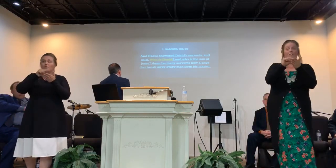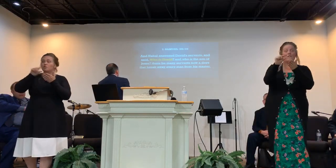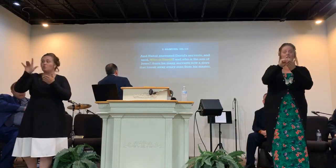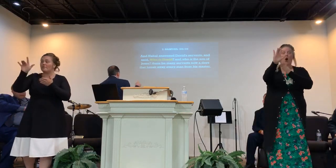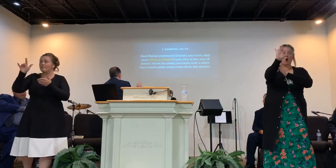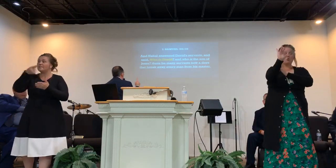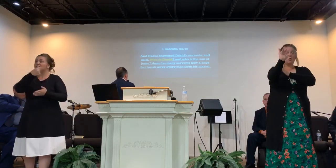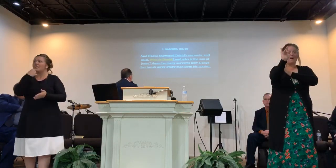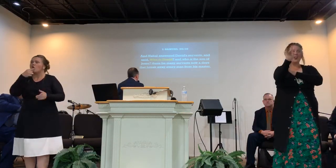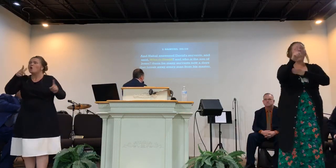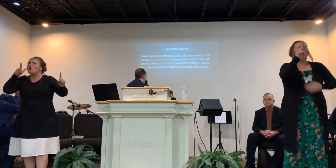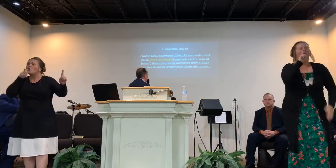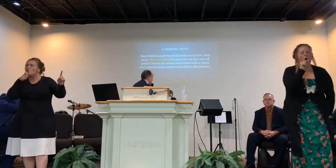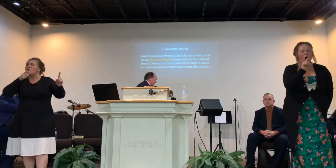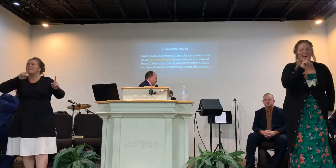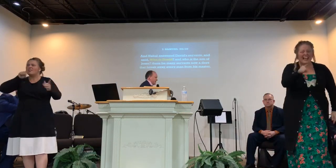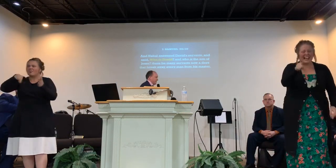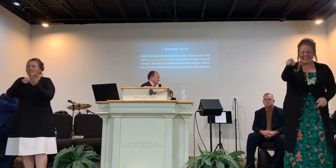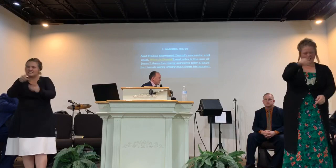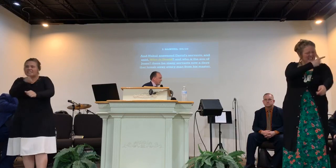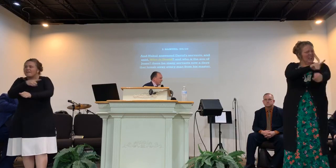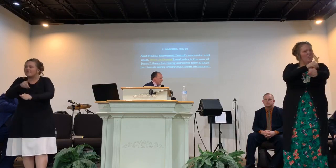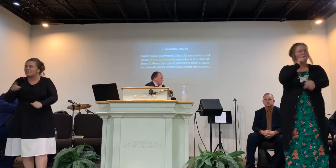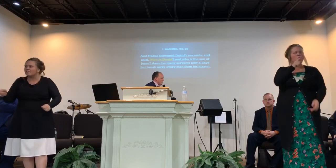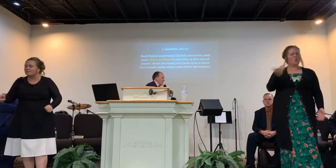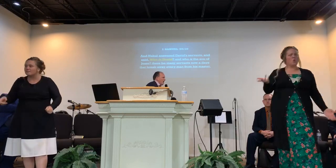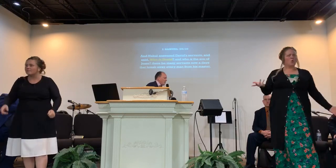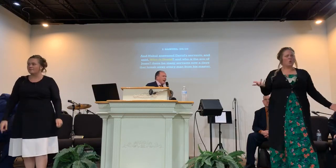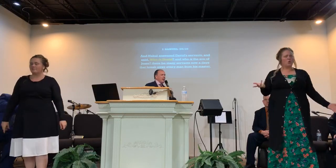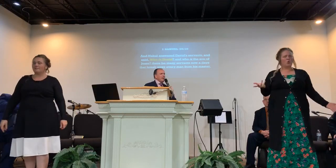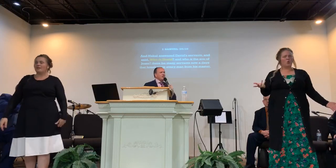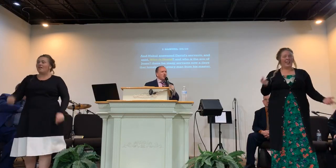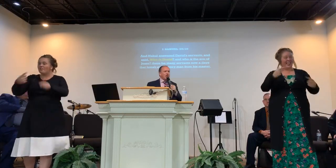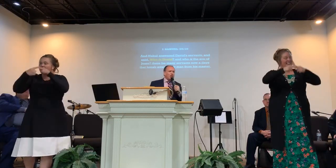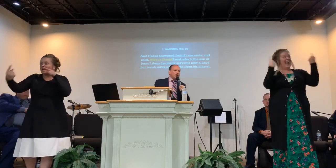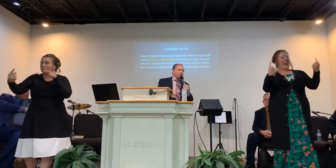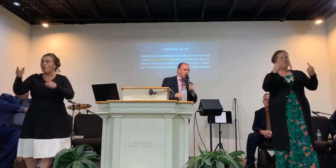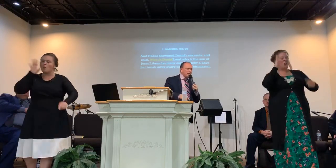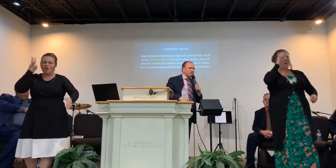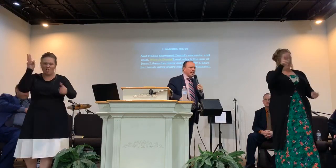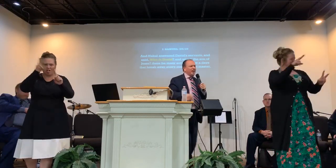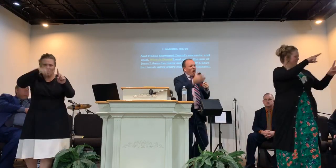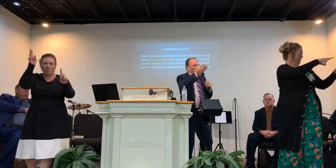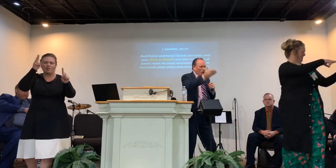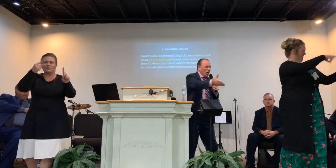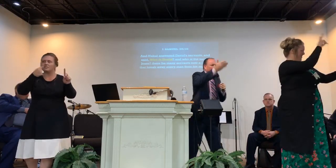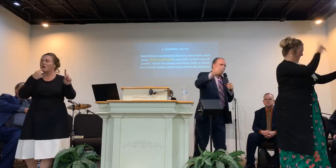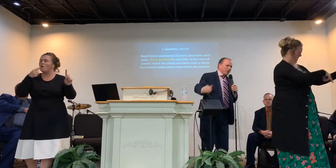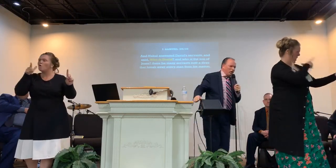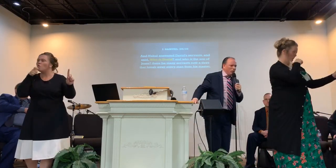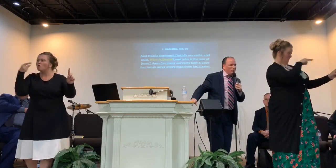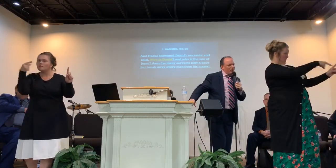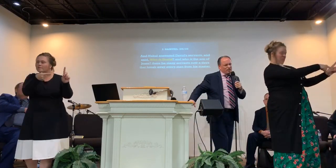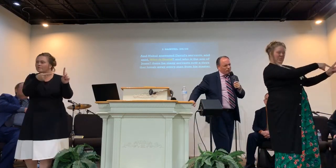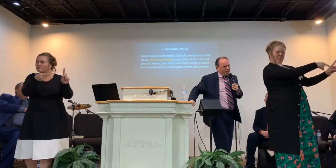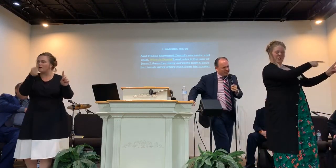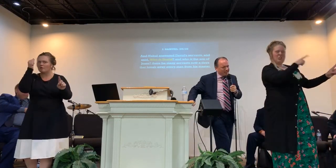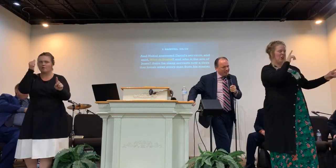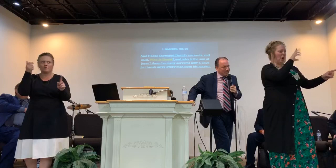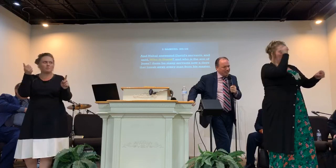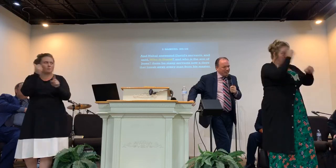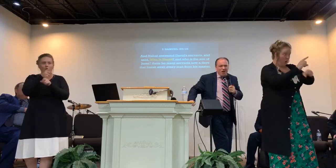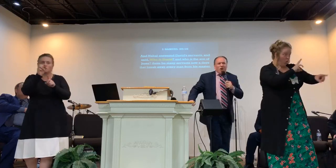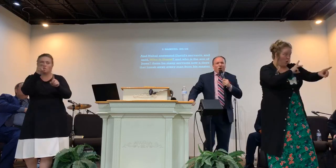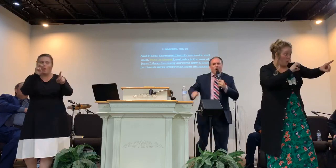he said, who is this David? The enemy is going to look at you and say, who are you, Brother